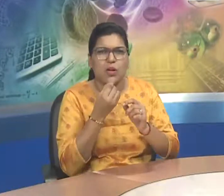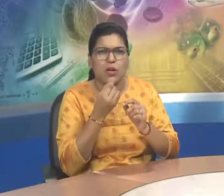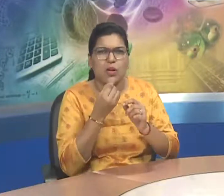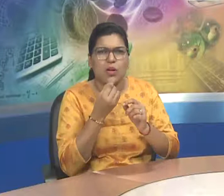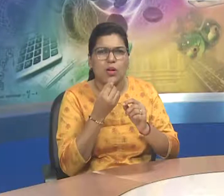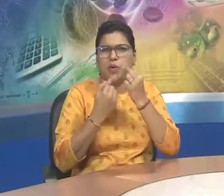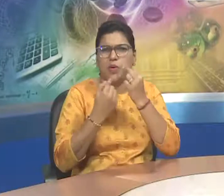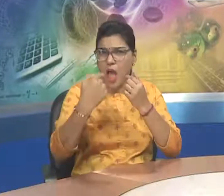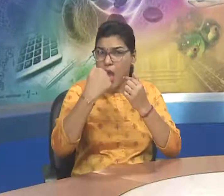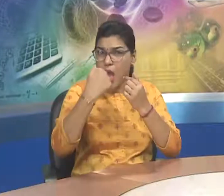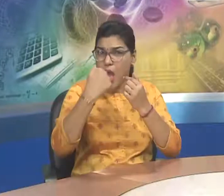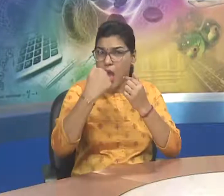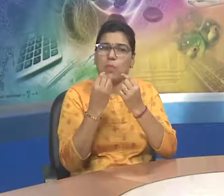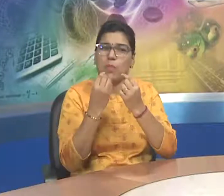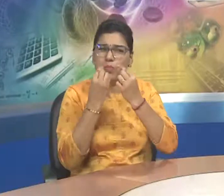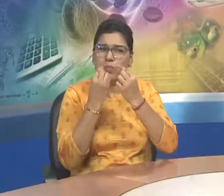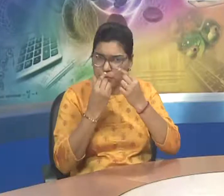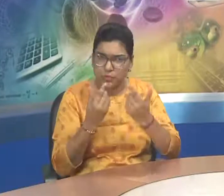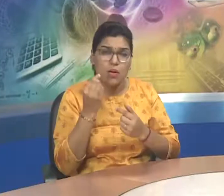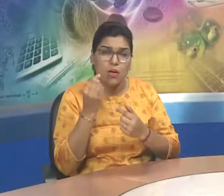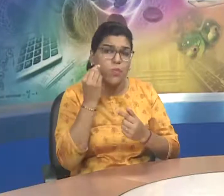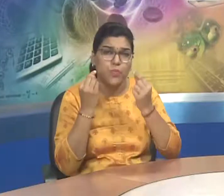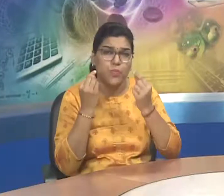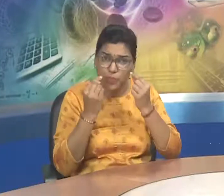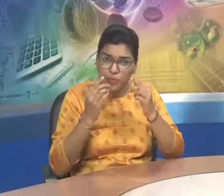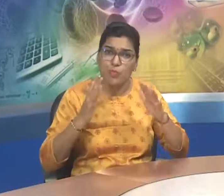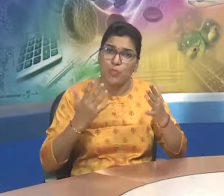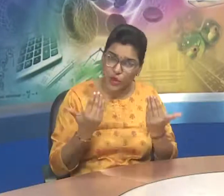our mouth taste sour to us.